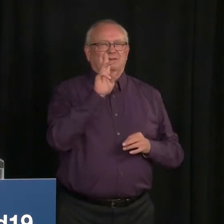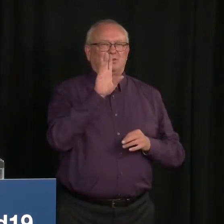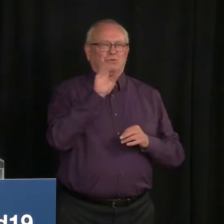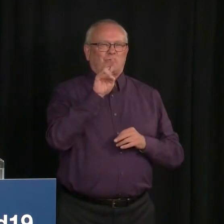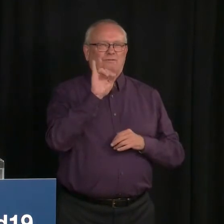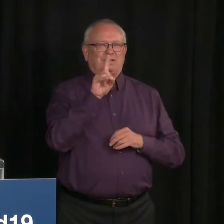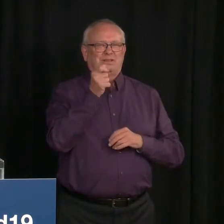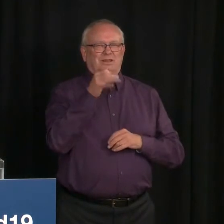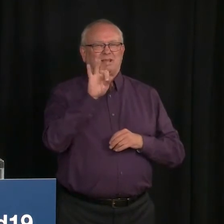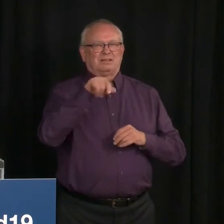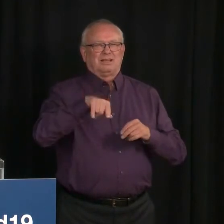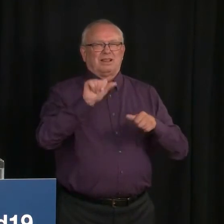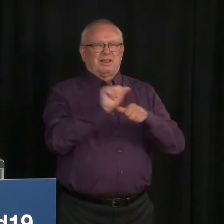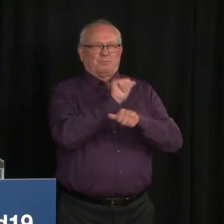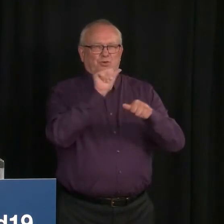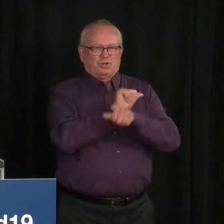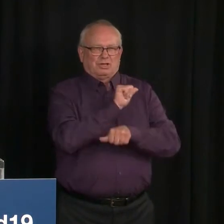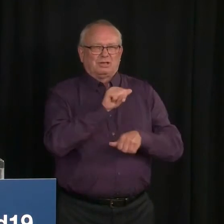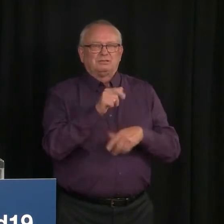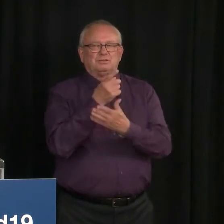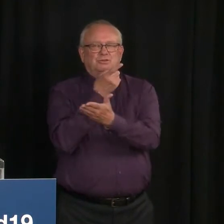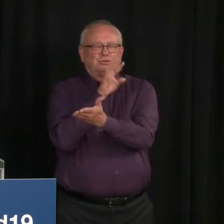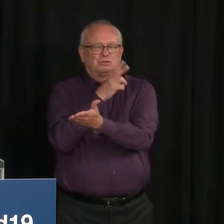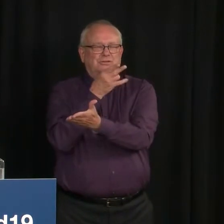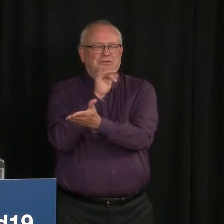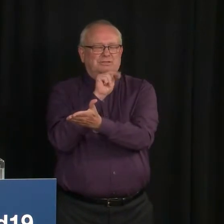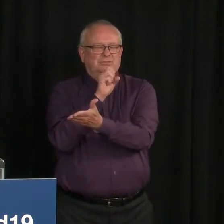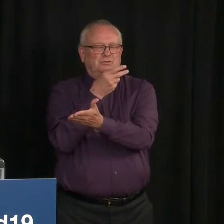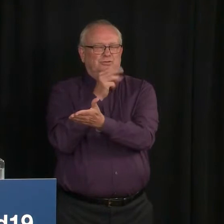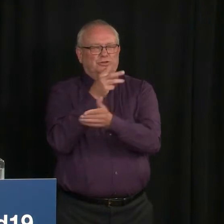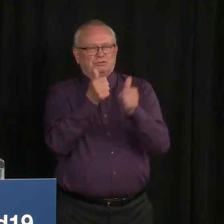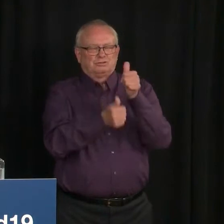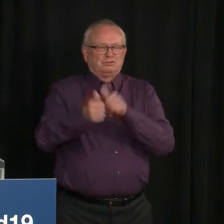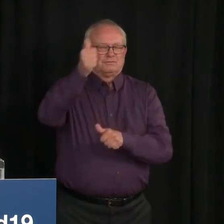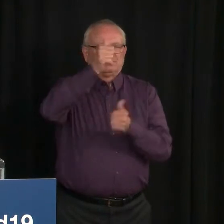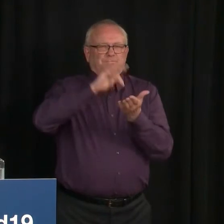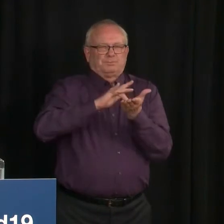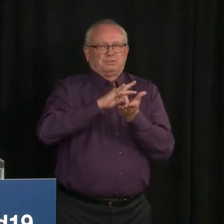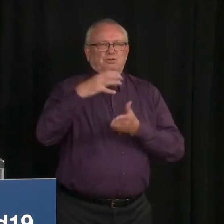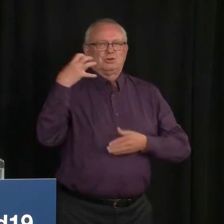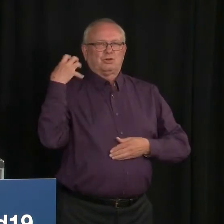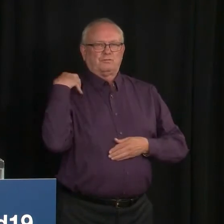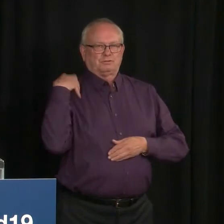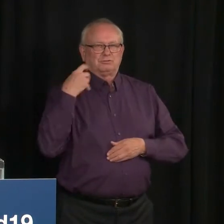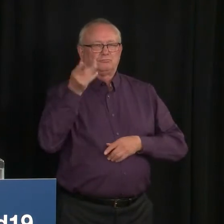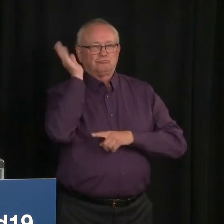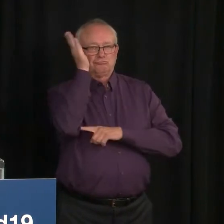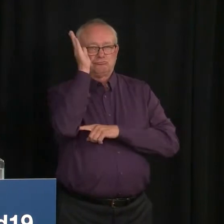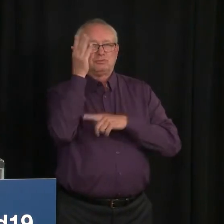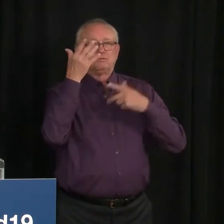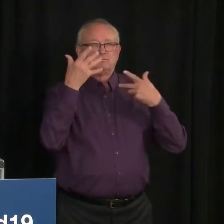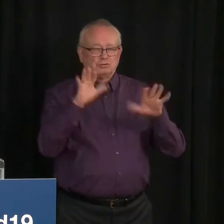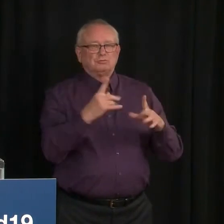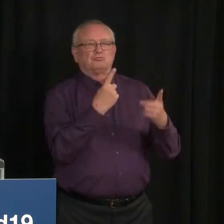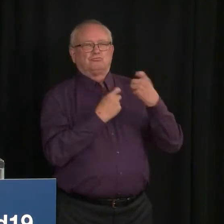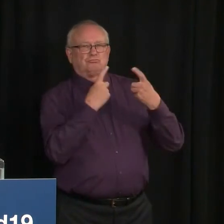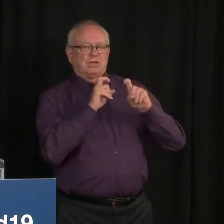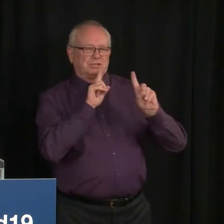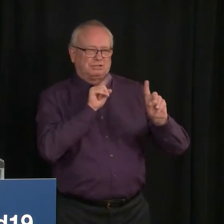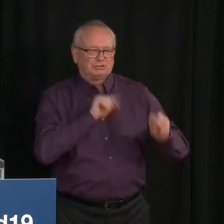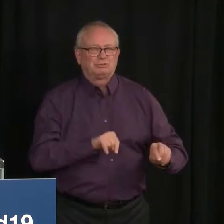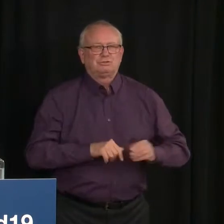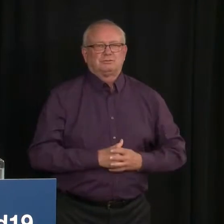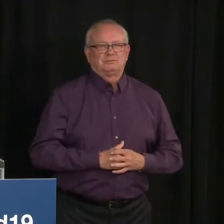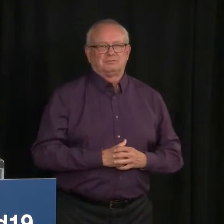Hinshaw, Chief Medical Officer of Health for the province. Dr. Hinshaw will provide a brief update, and then we will open the floor to questions. Thank you, Tom, and